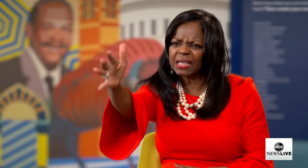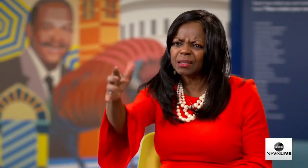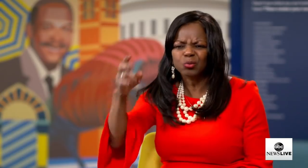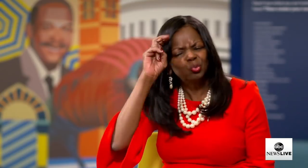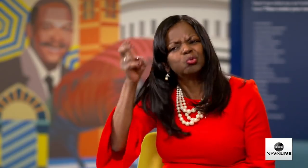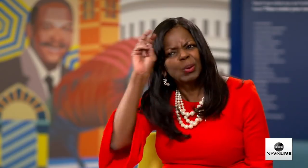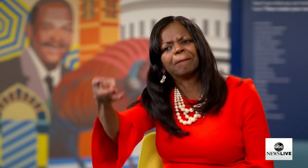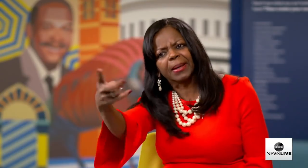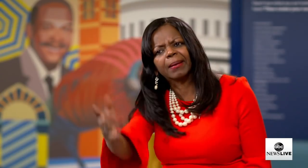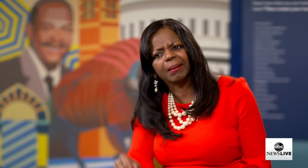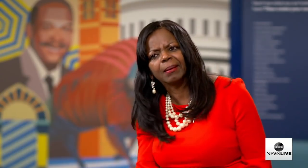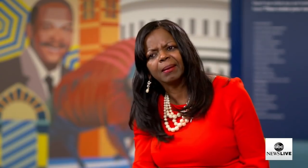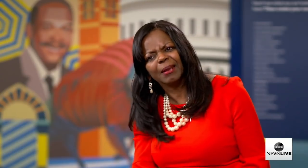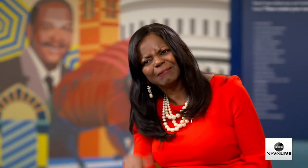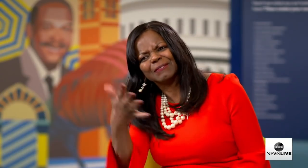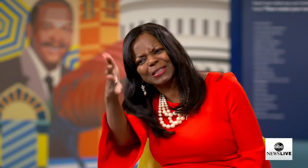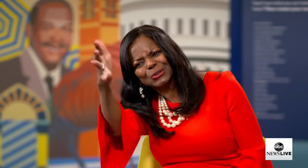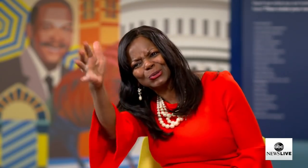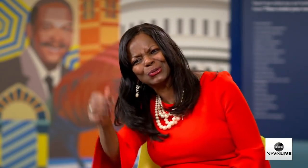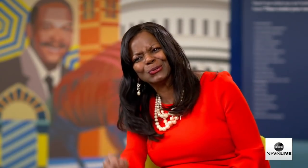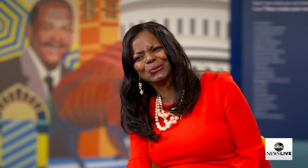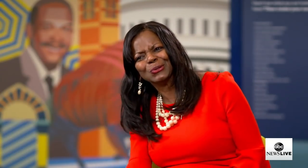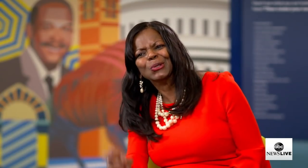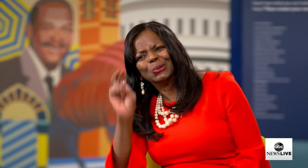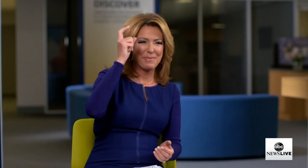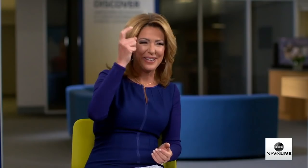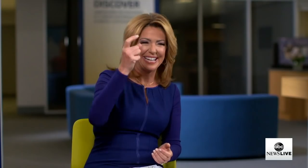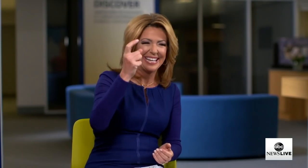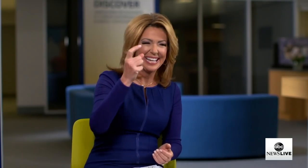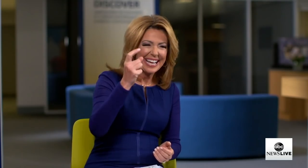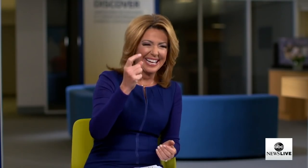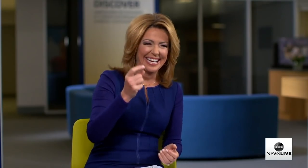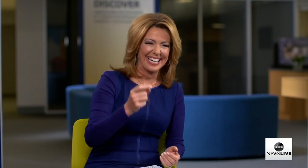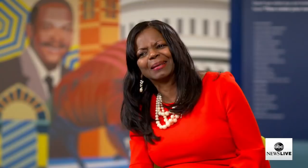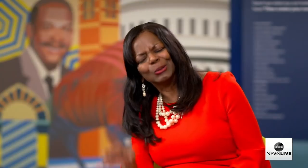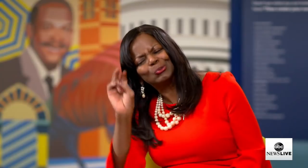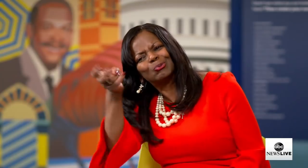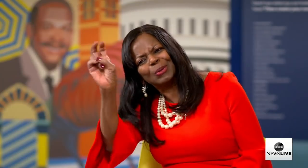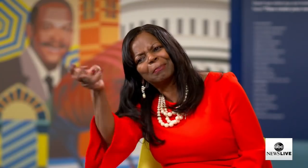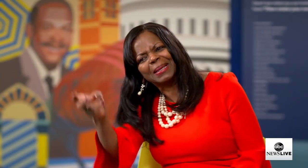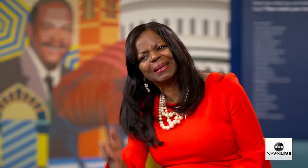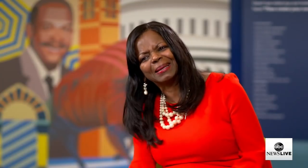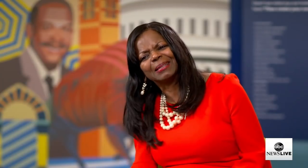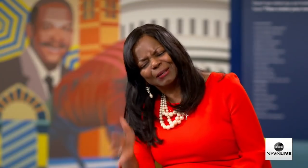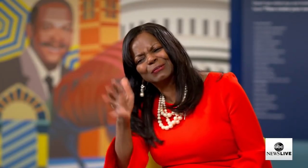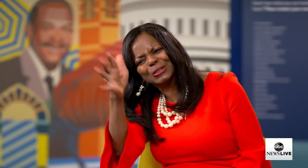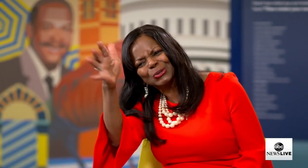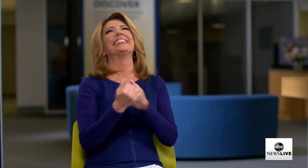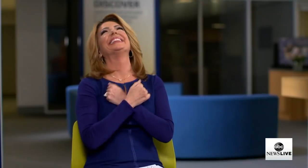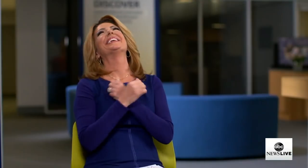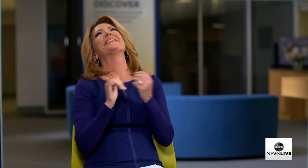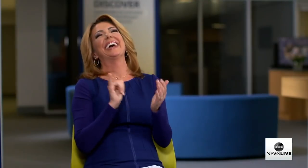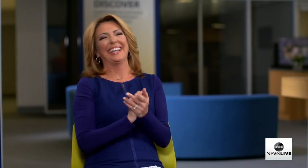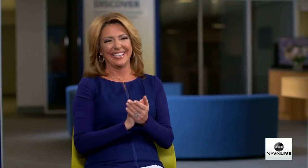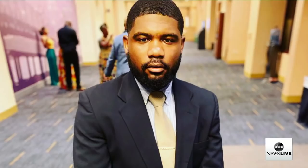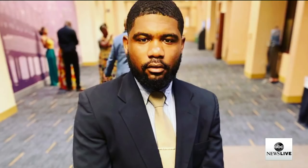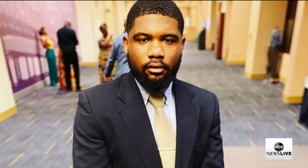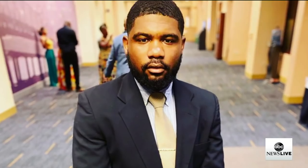BASL. I would sign it this way. you tripping? Are you tripping? I love that. Her